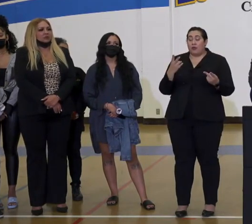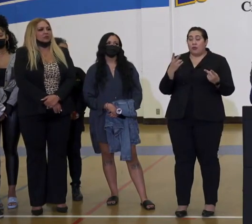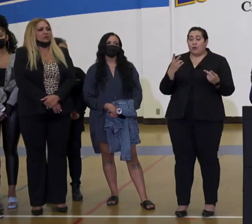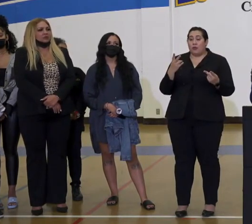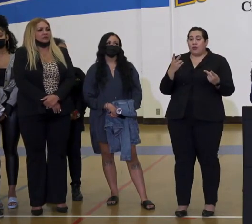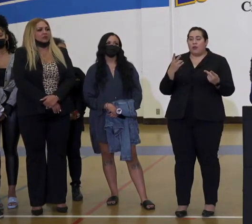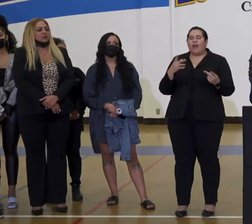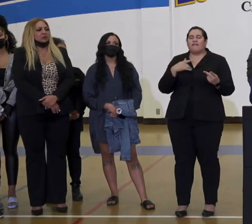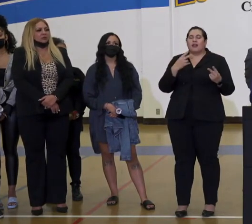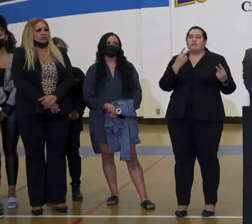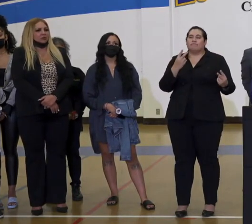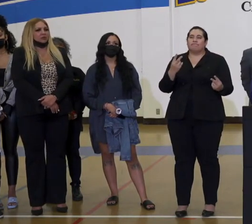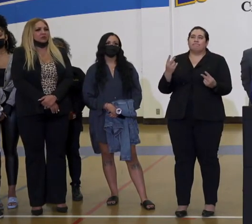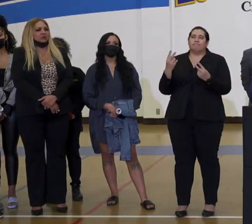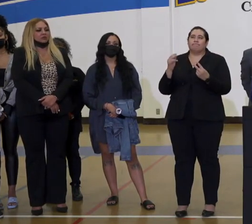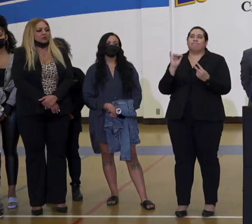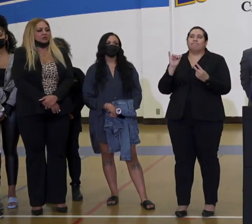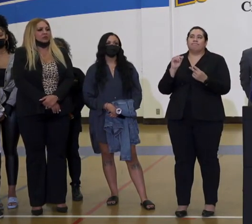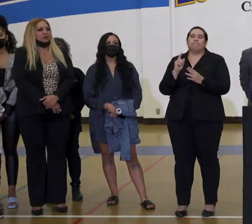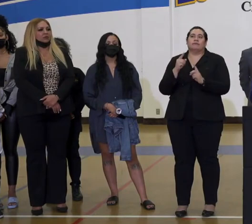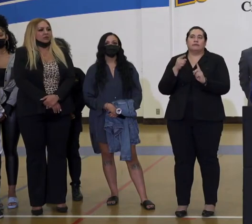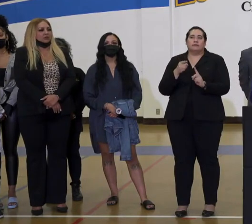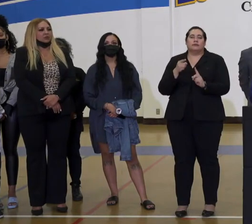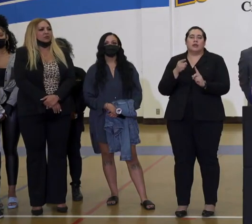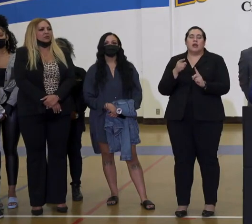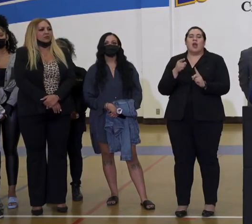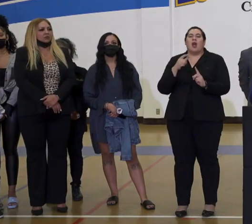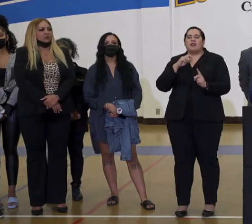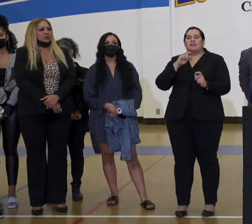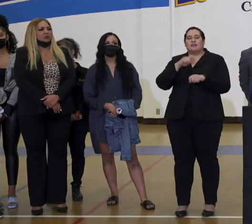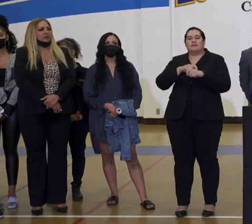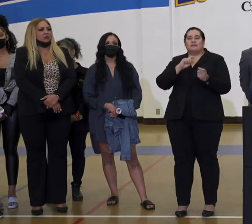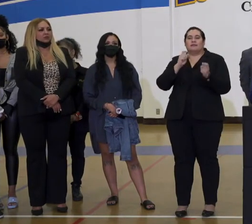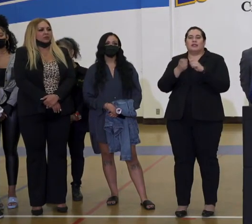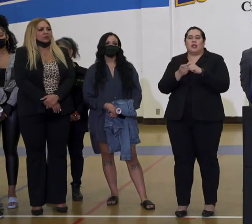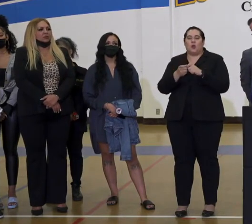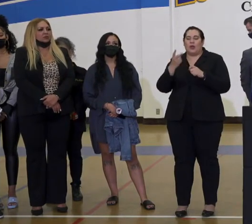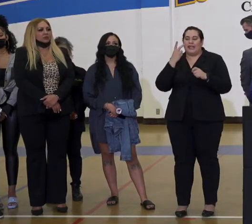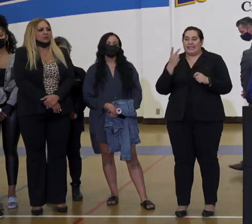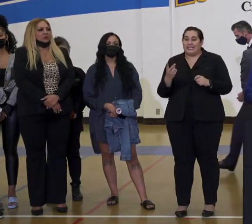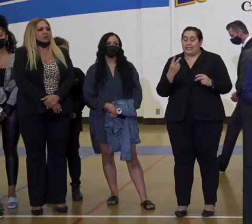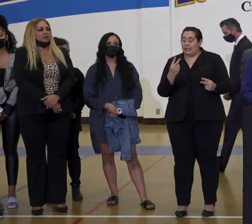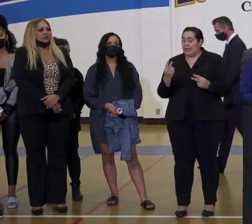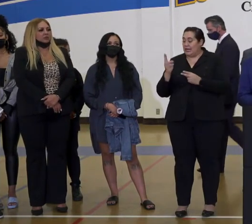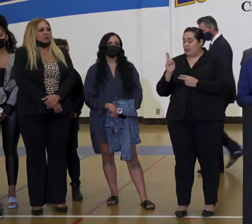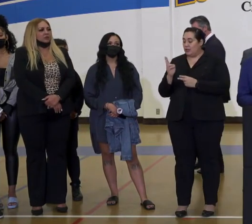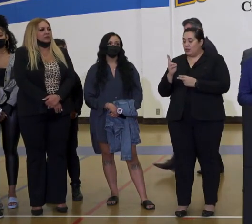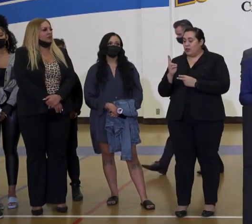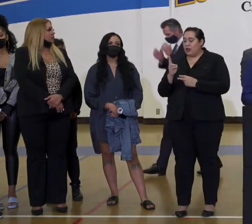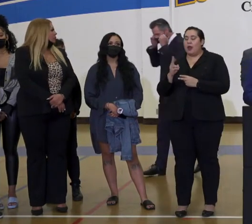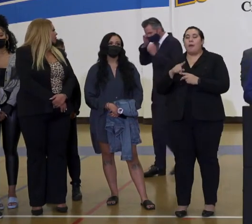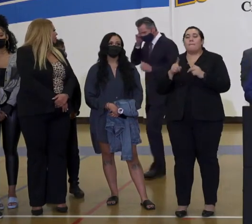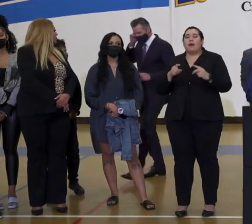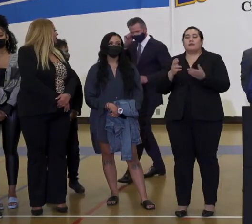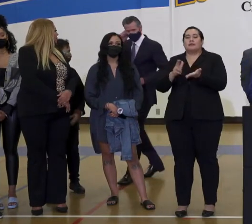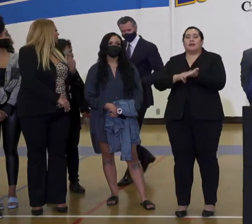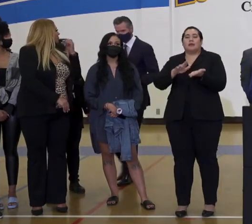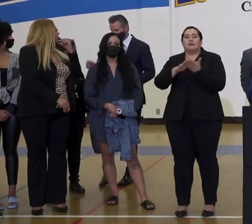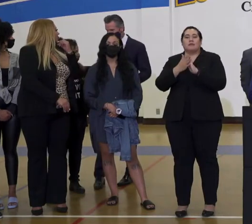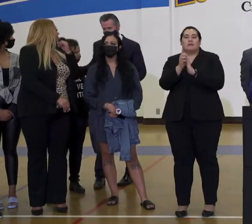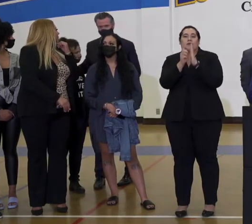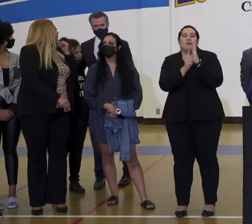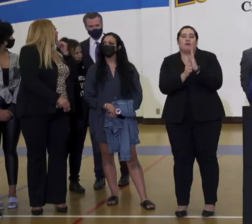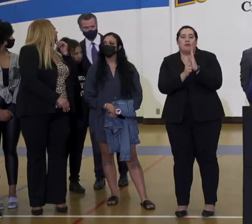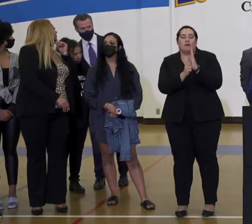an inflection point. Today, we witness history get signed into law. And today we embark on a